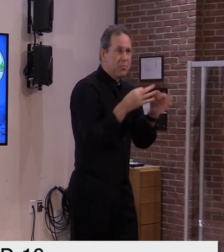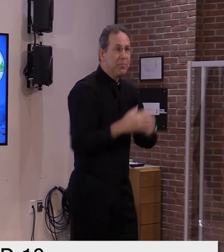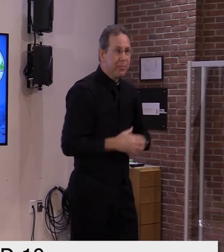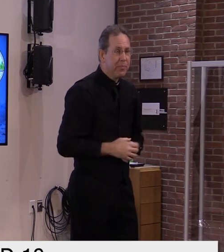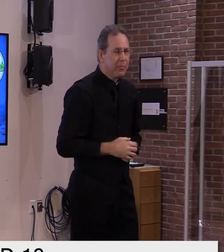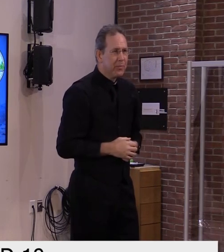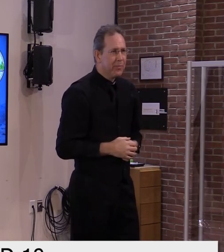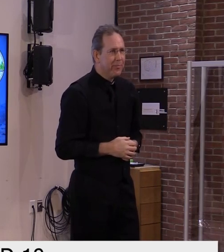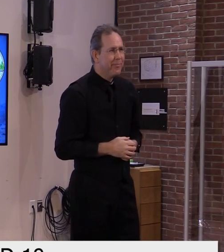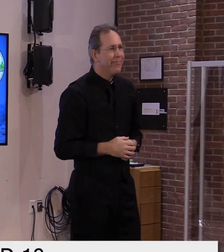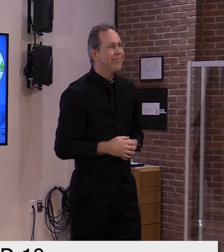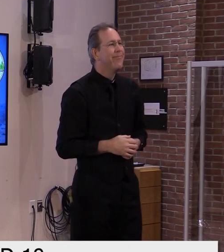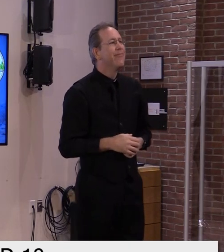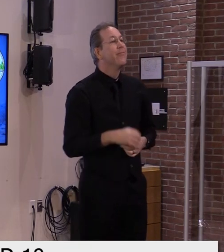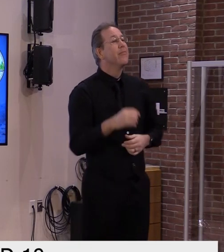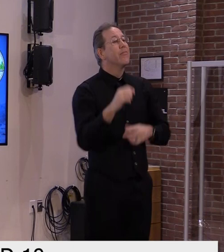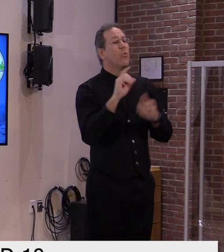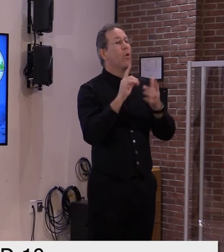join at